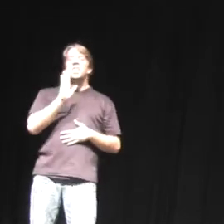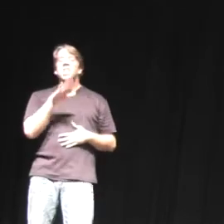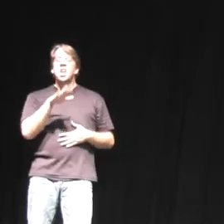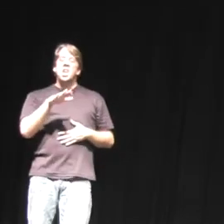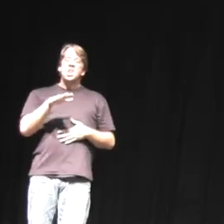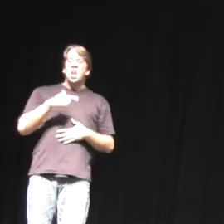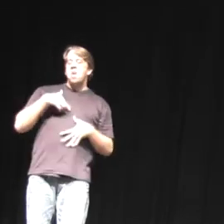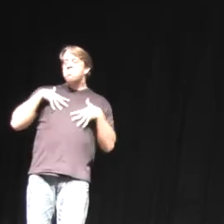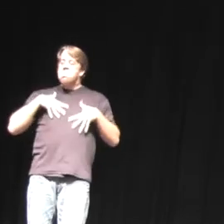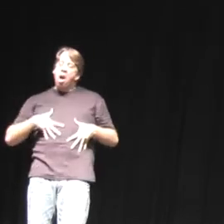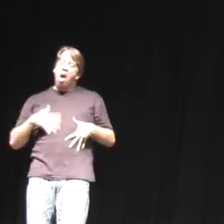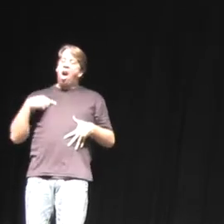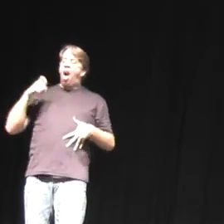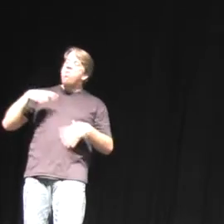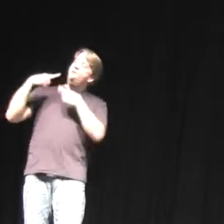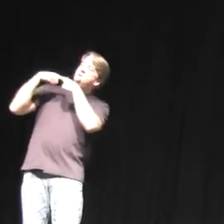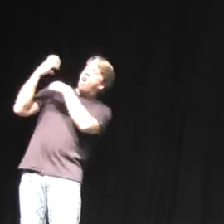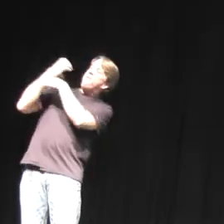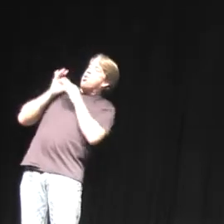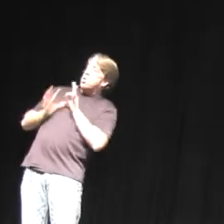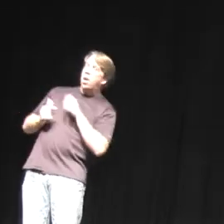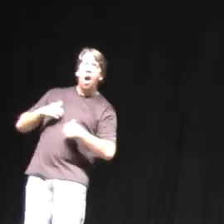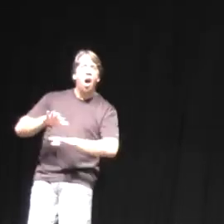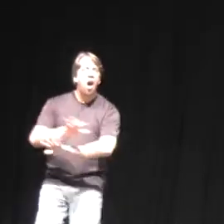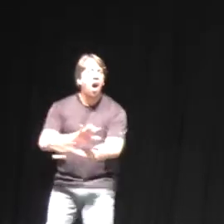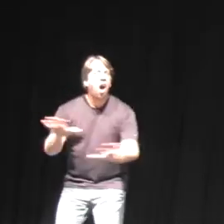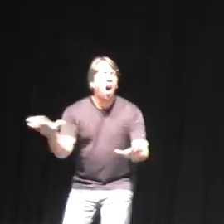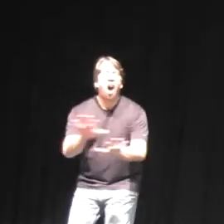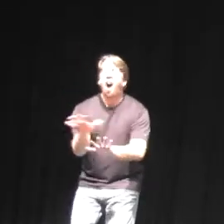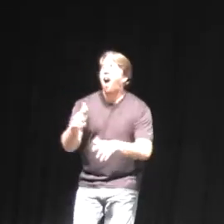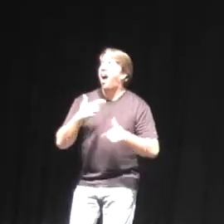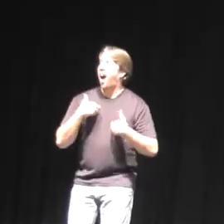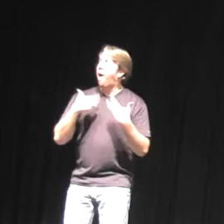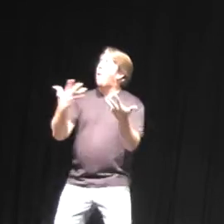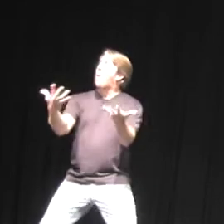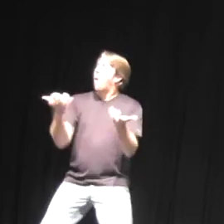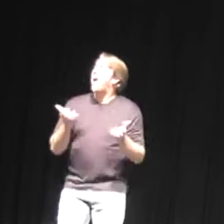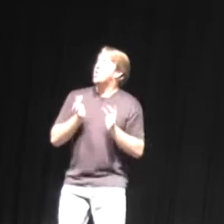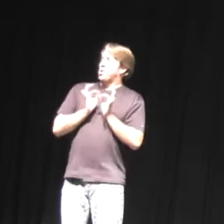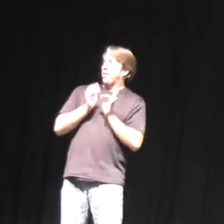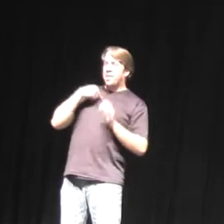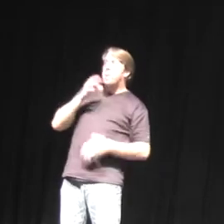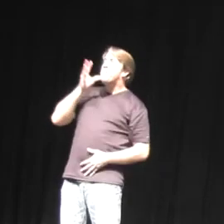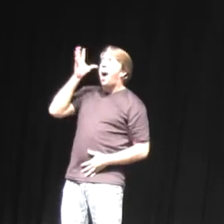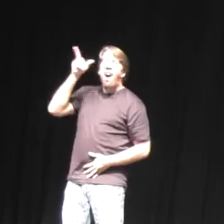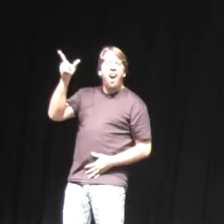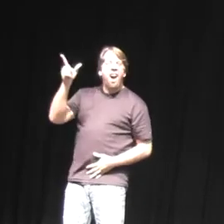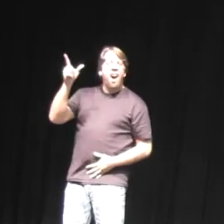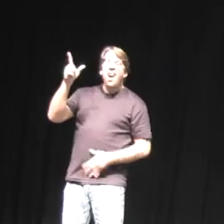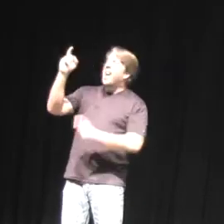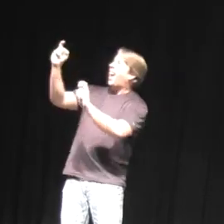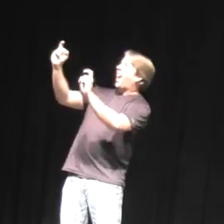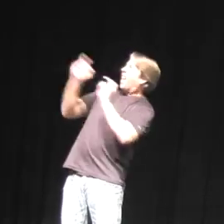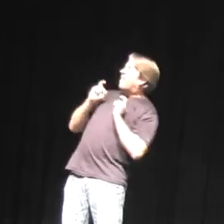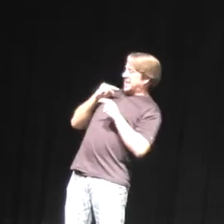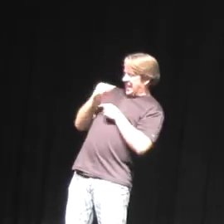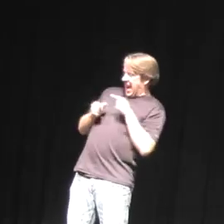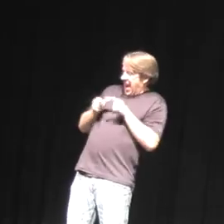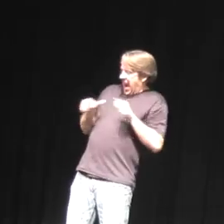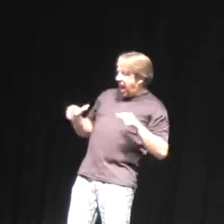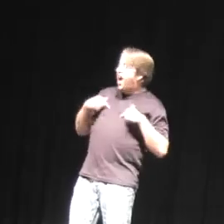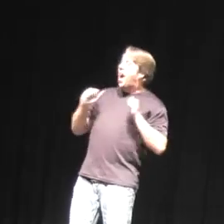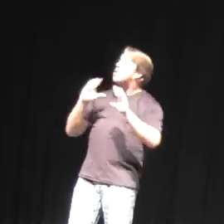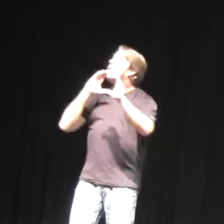I'm bummed by this. I always had to interpret, but for me, I love sign language. I love that I was given that gift at such an early age, and to be